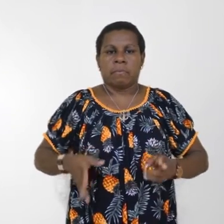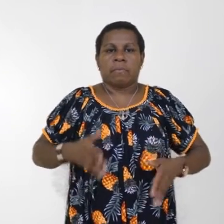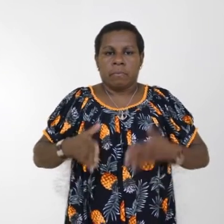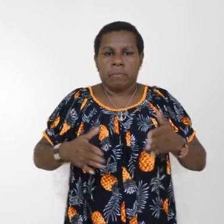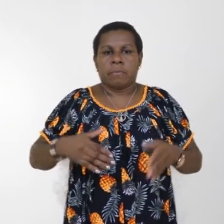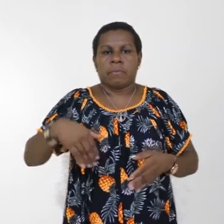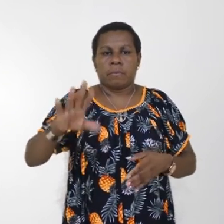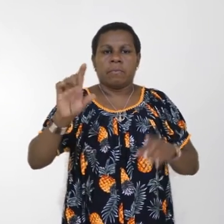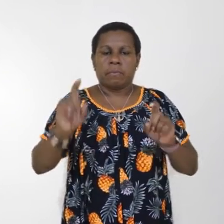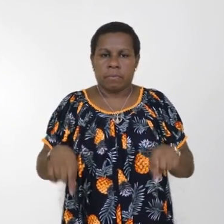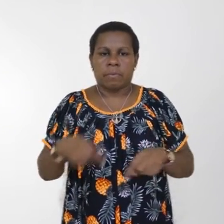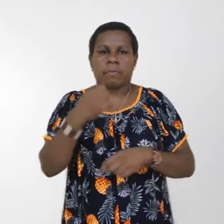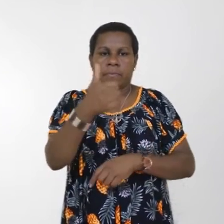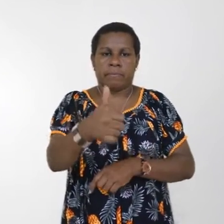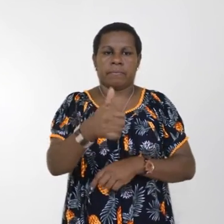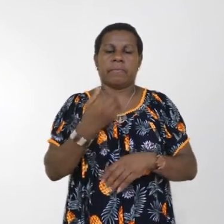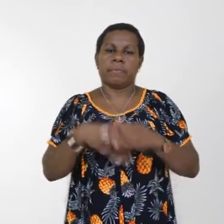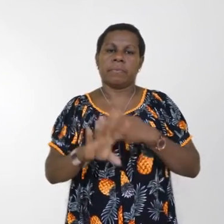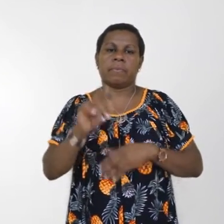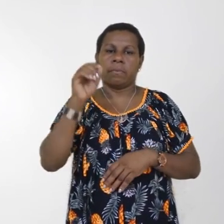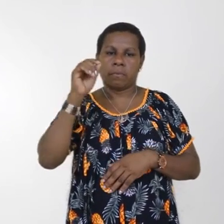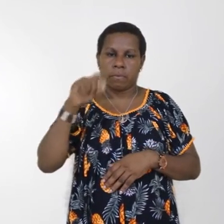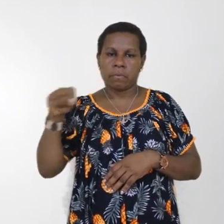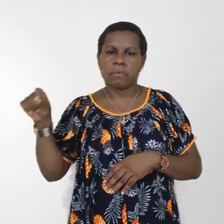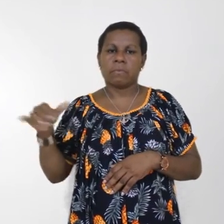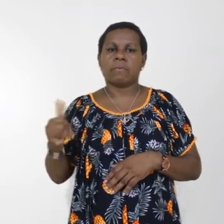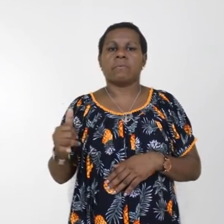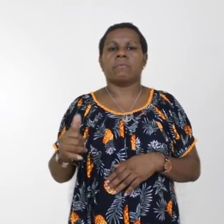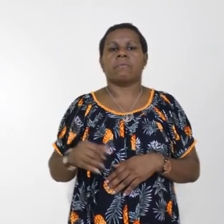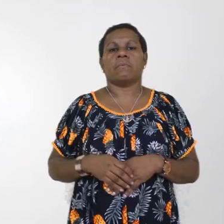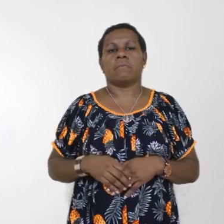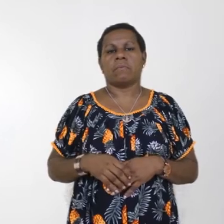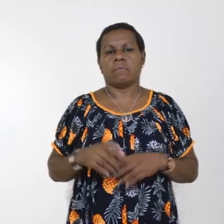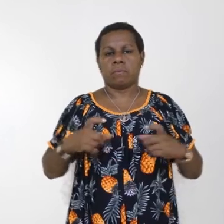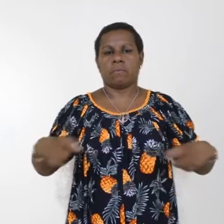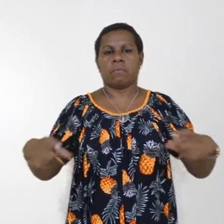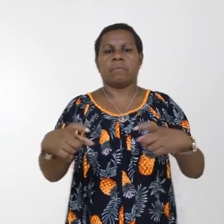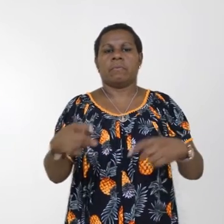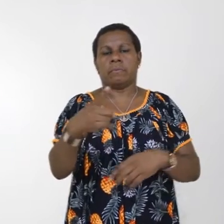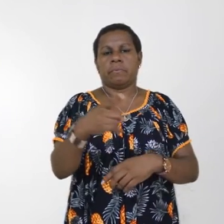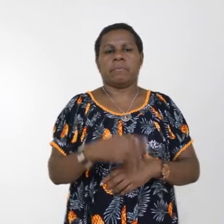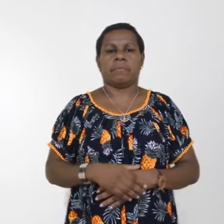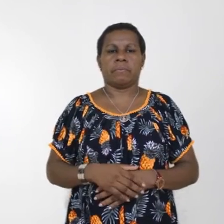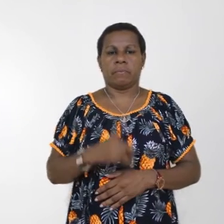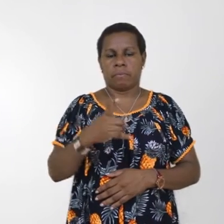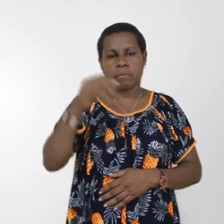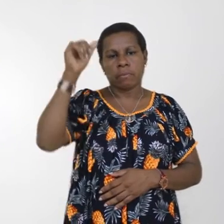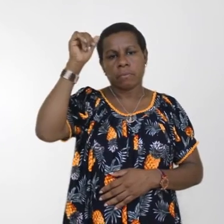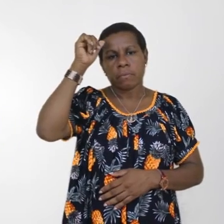where it stop inside long school or community risk map belong you. You must find him out too suppose